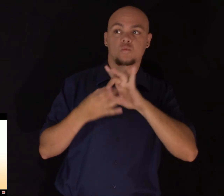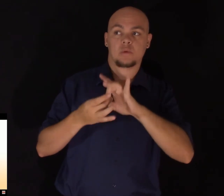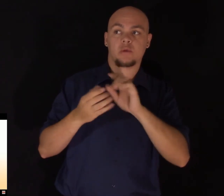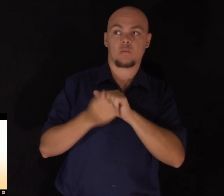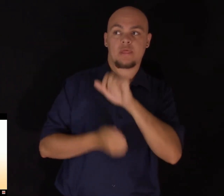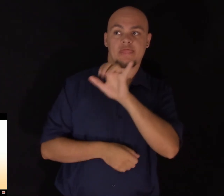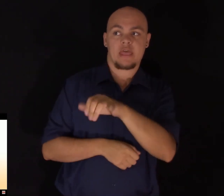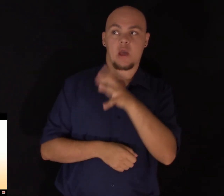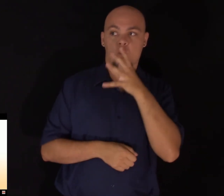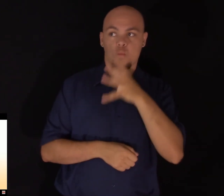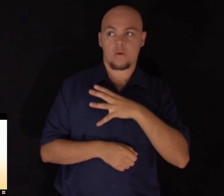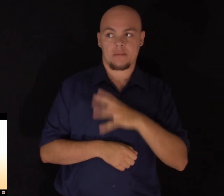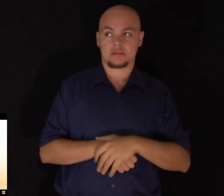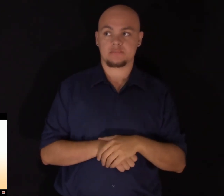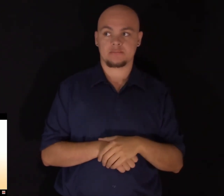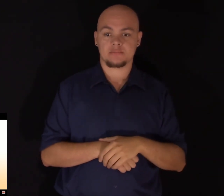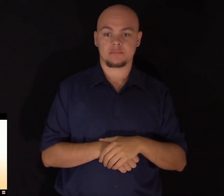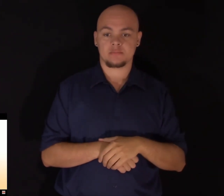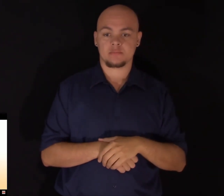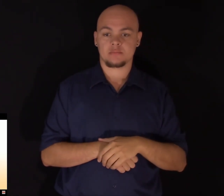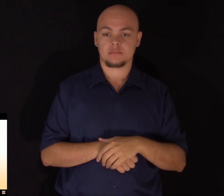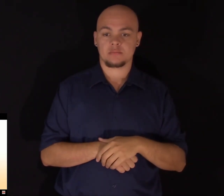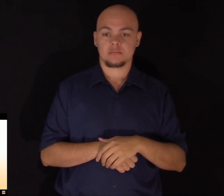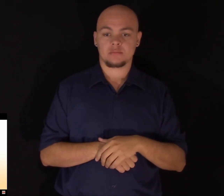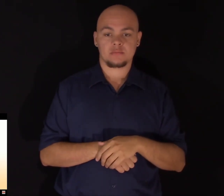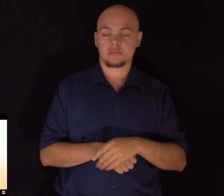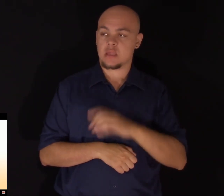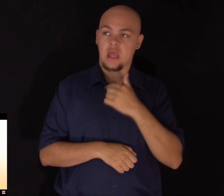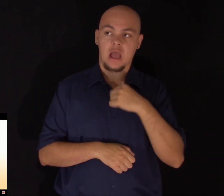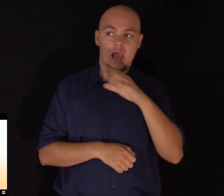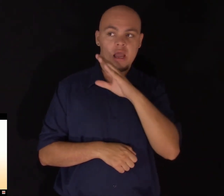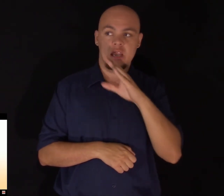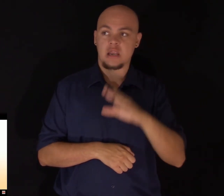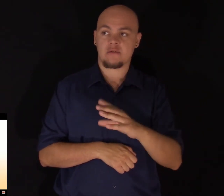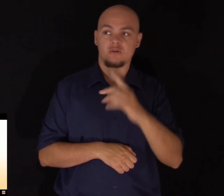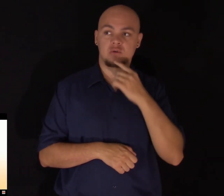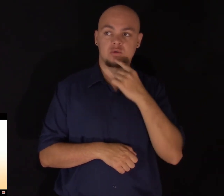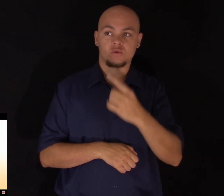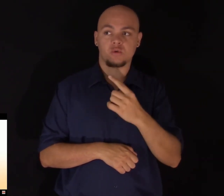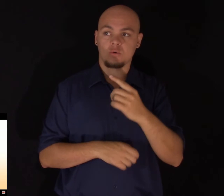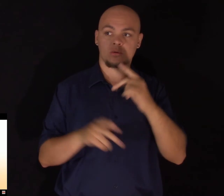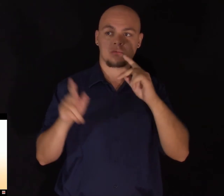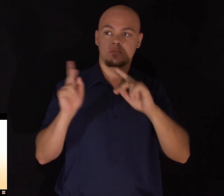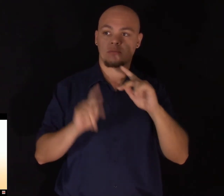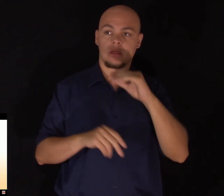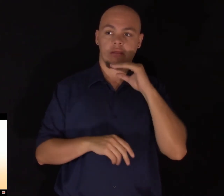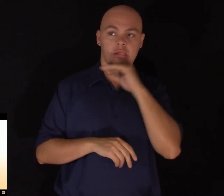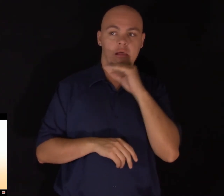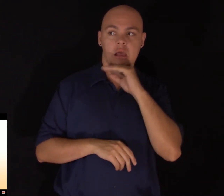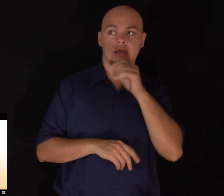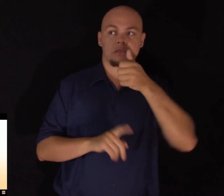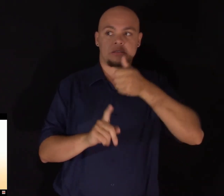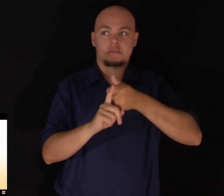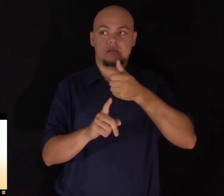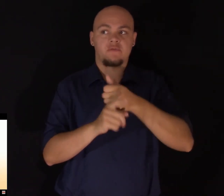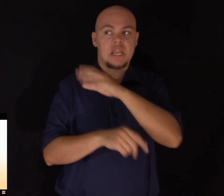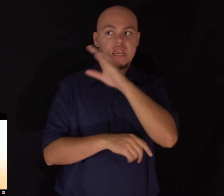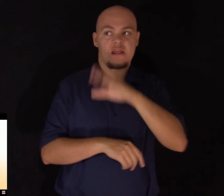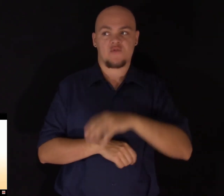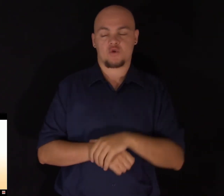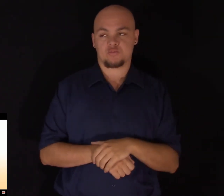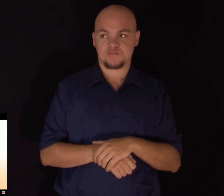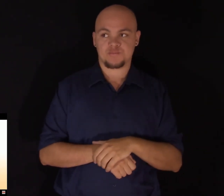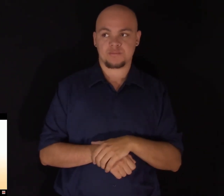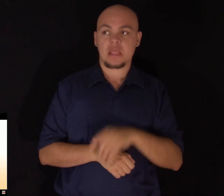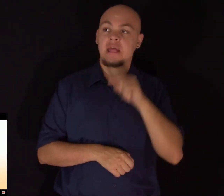woman, Miss Lewinsky. I never told anybody to lie, not a single time, never.